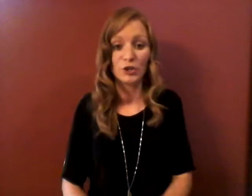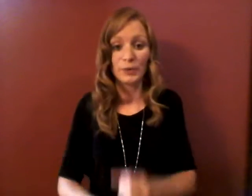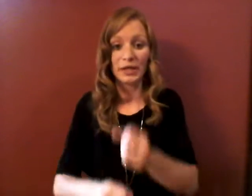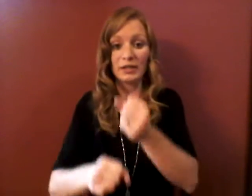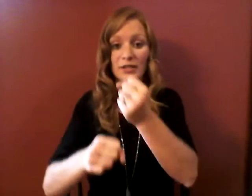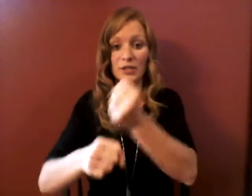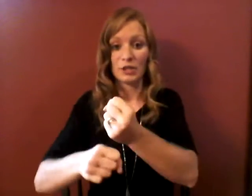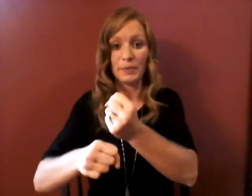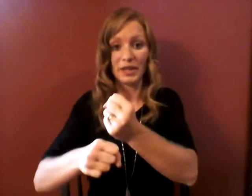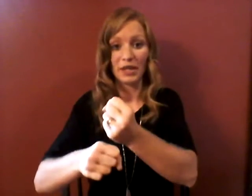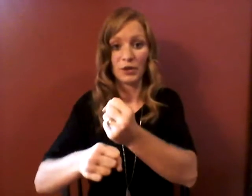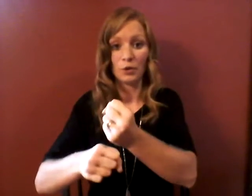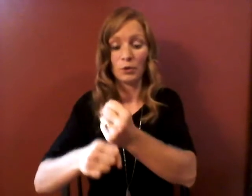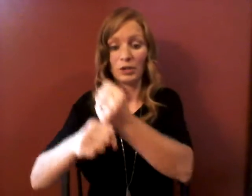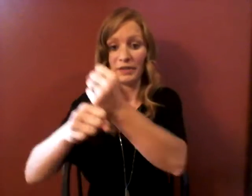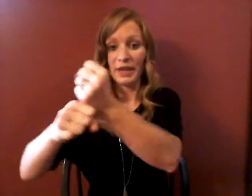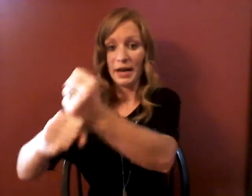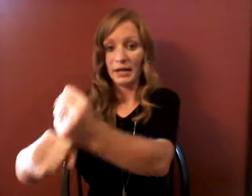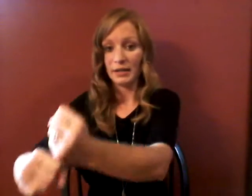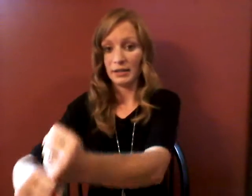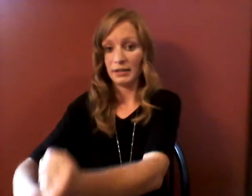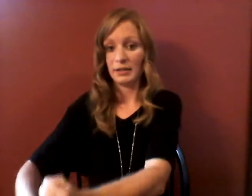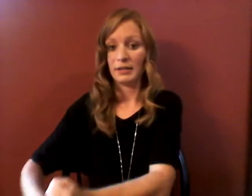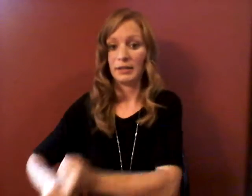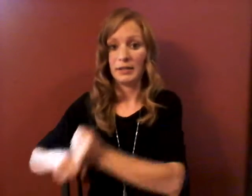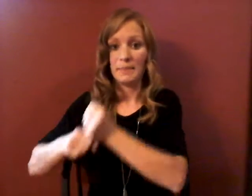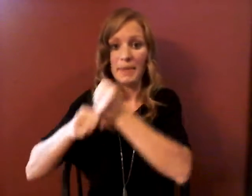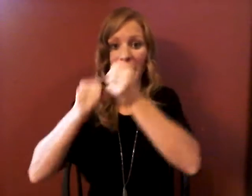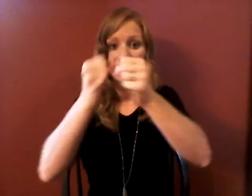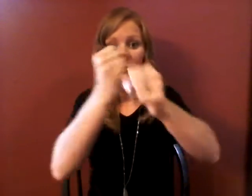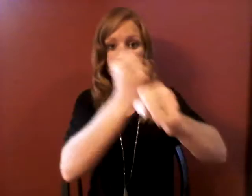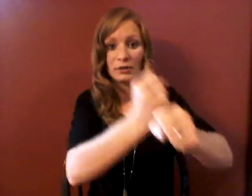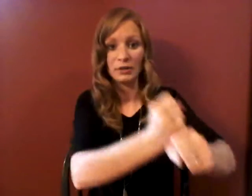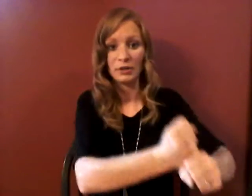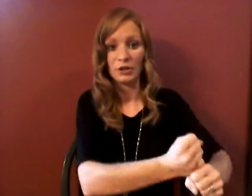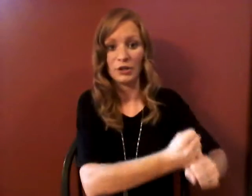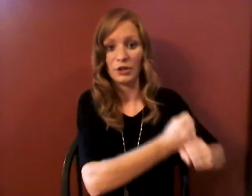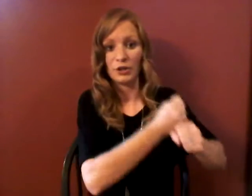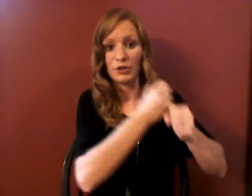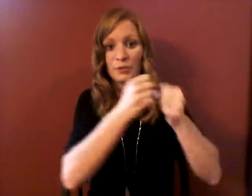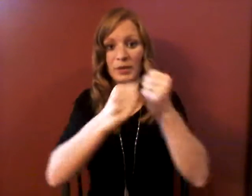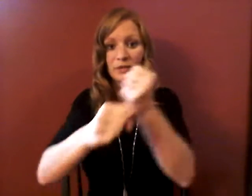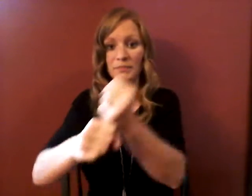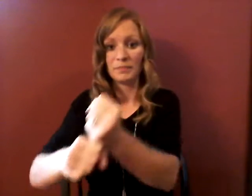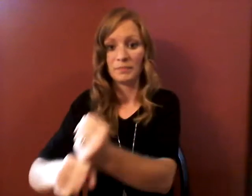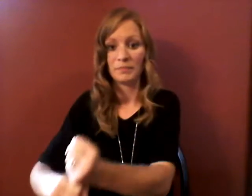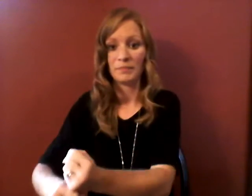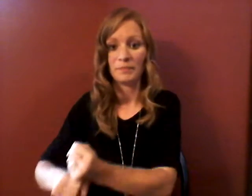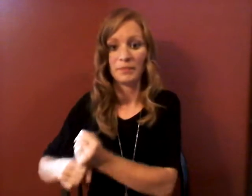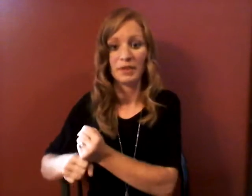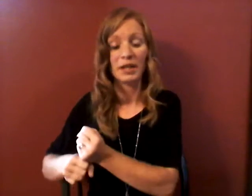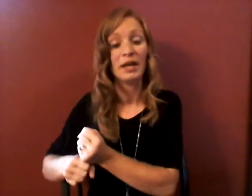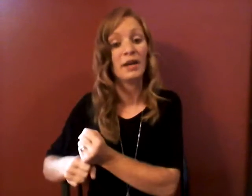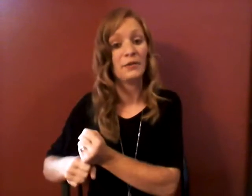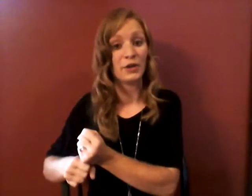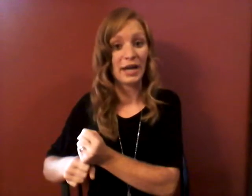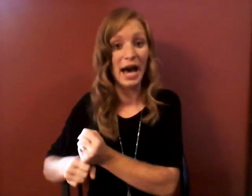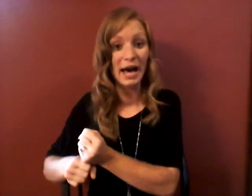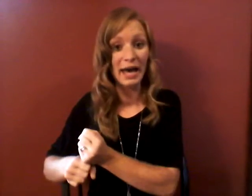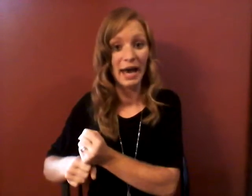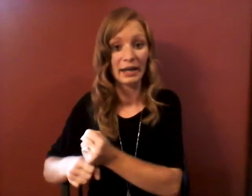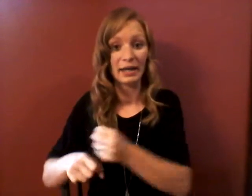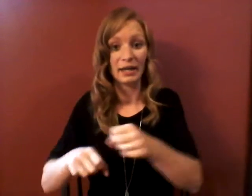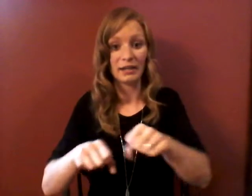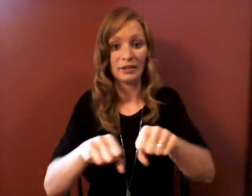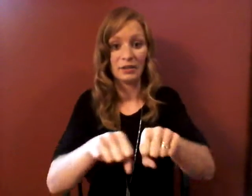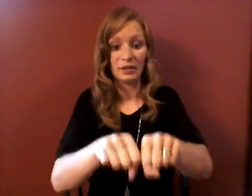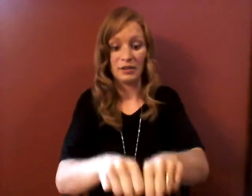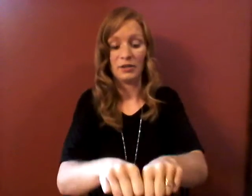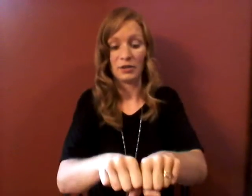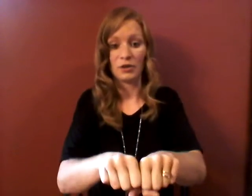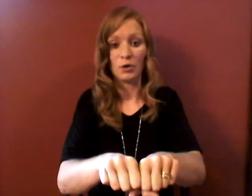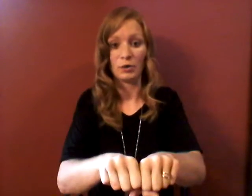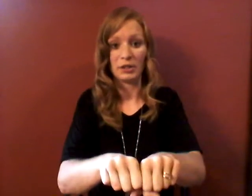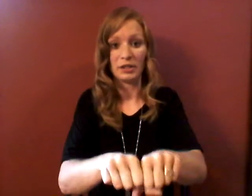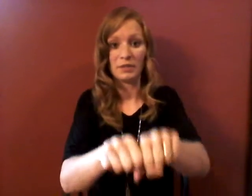Canoeing, it's going to be like you're holding that paddle. Canoeing. If you're kayaking, you're going to hold it in the